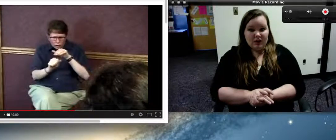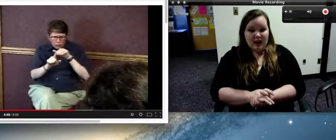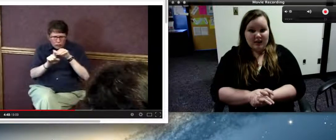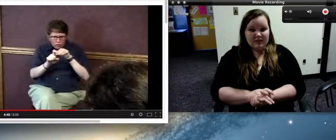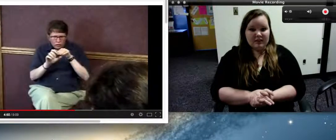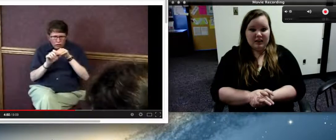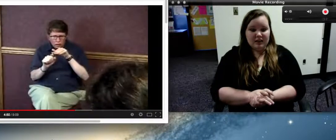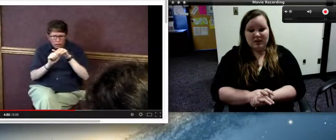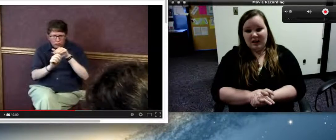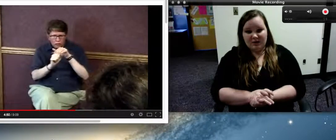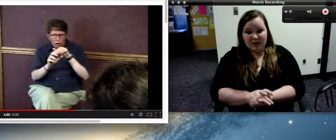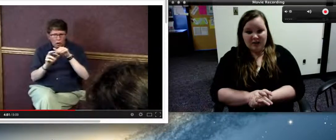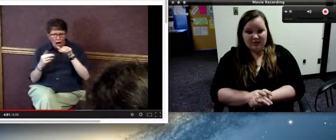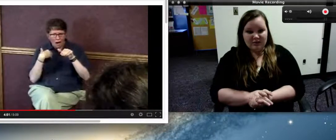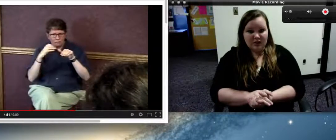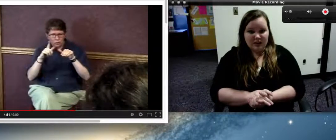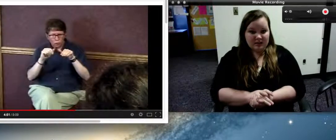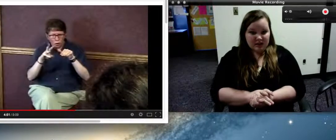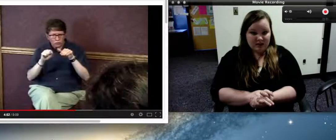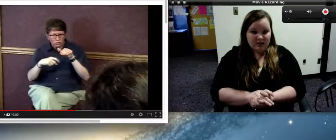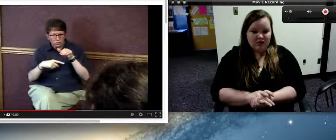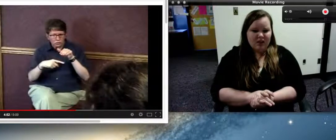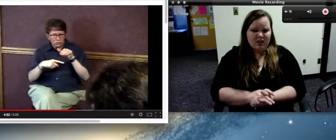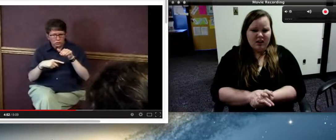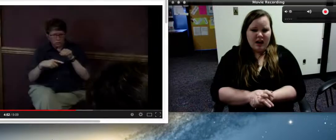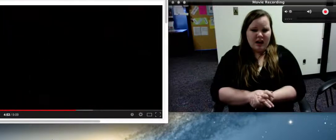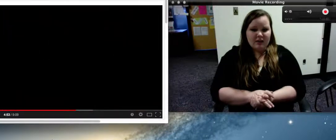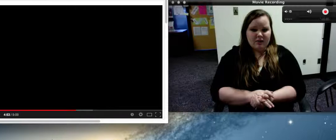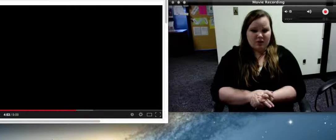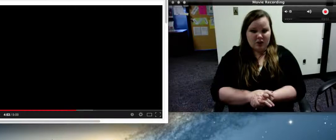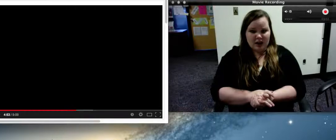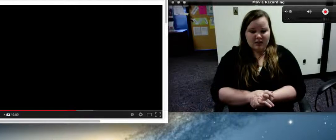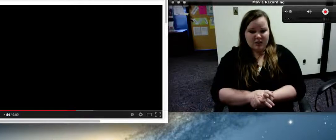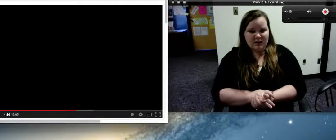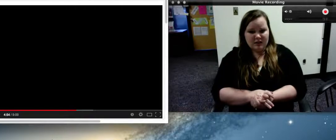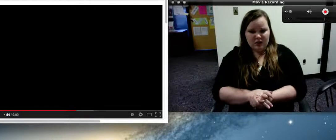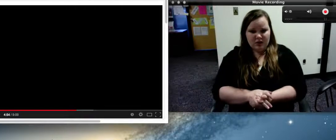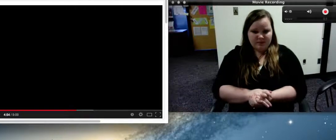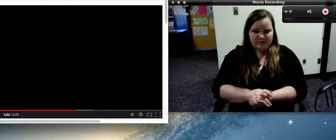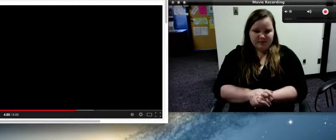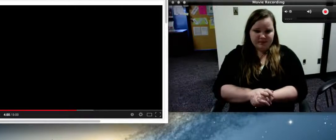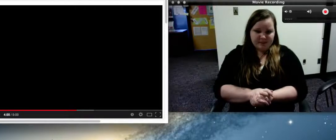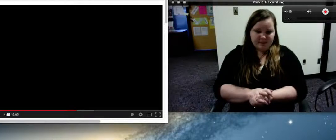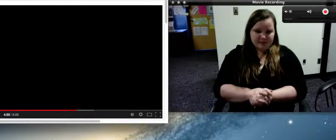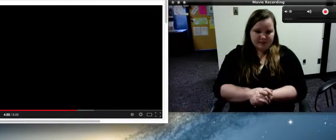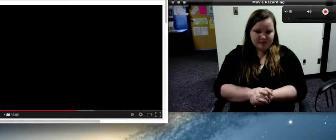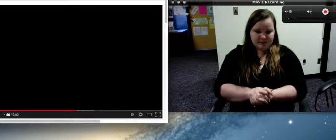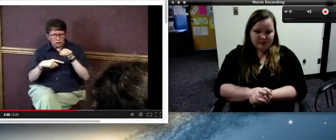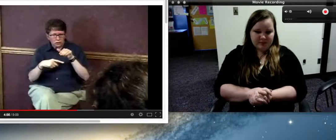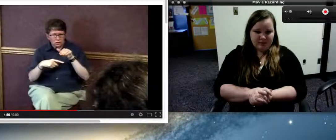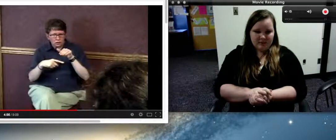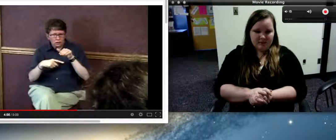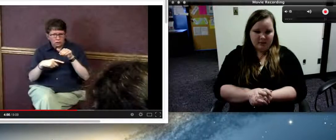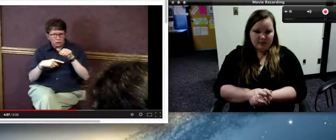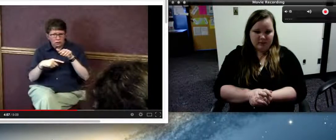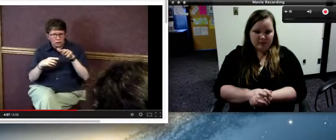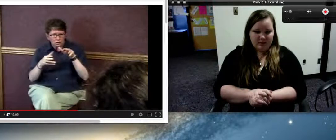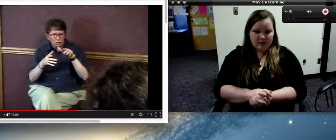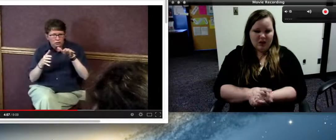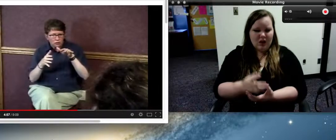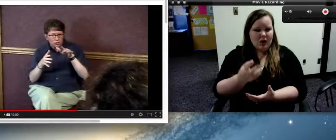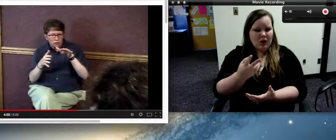other cats, he could get in a fight and get sick. Have your cats been declawed? They both